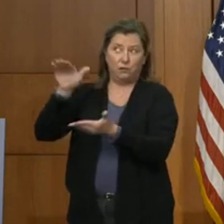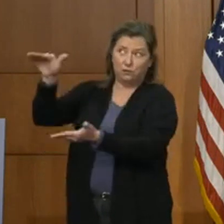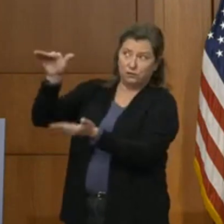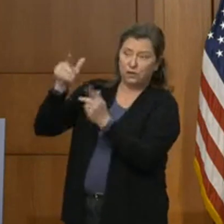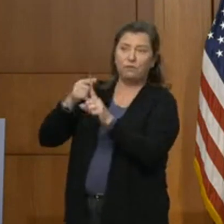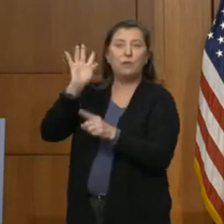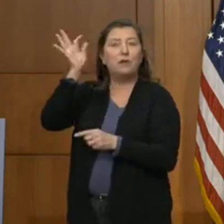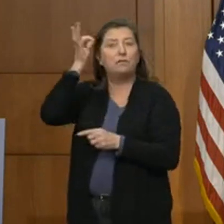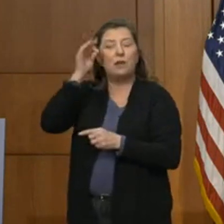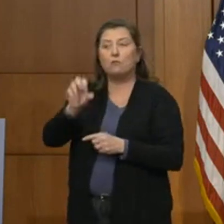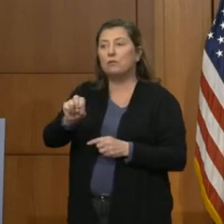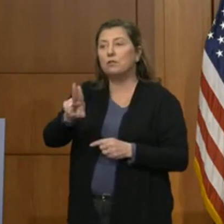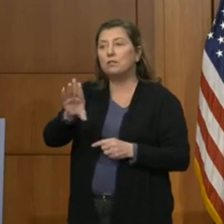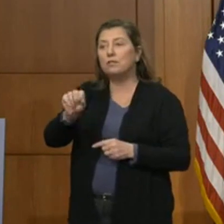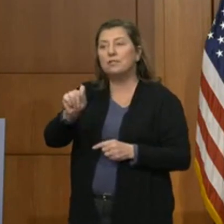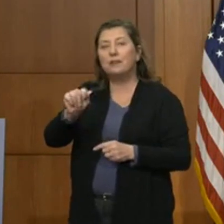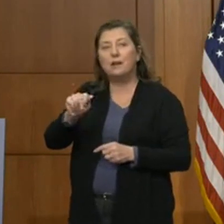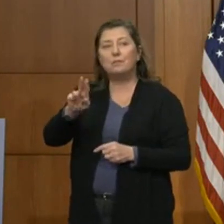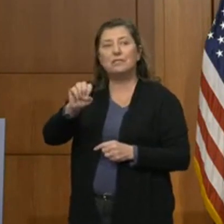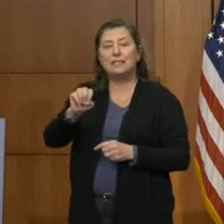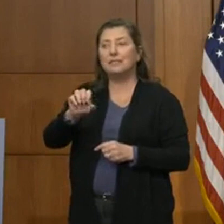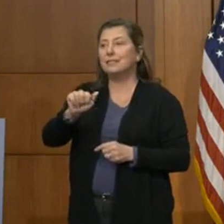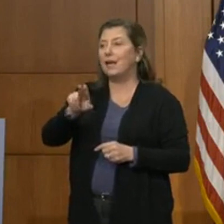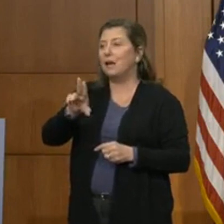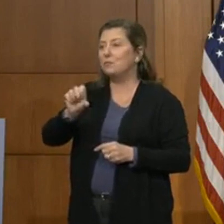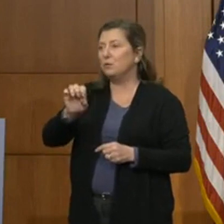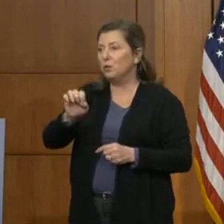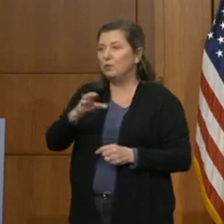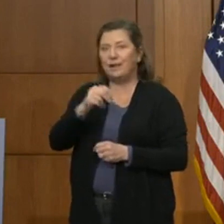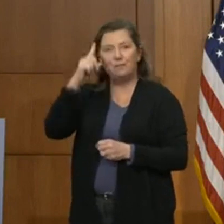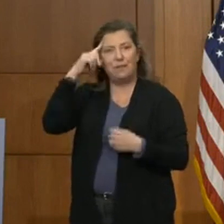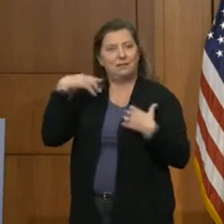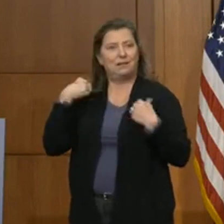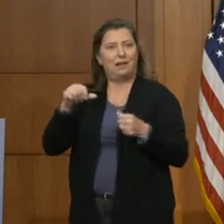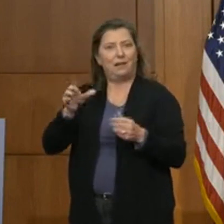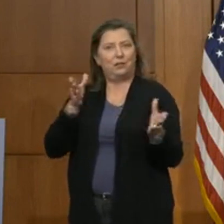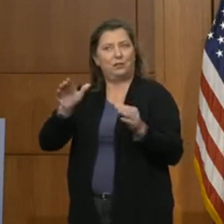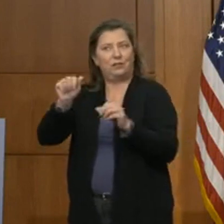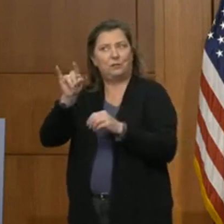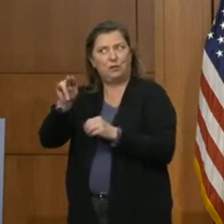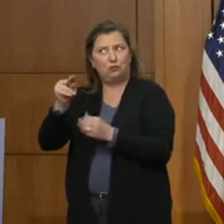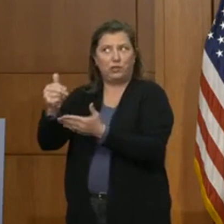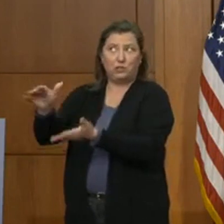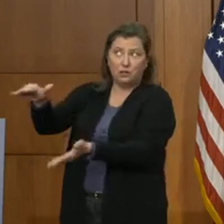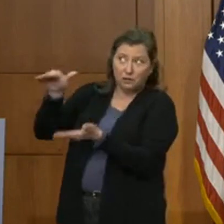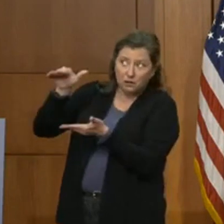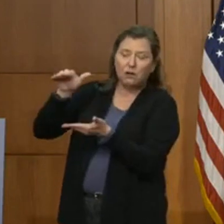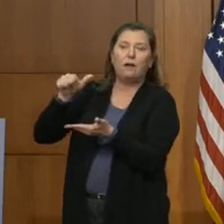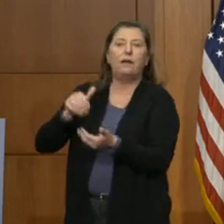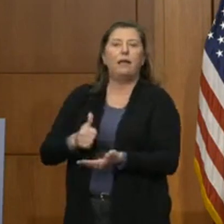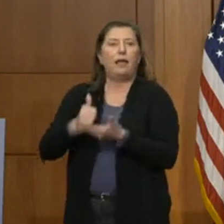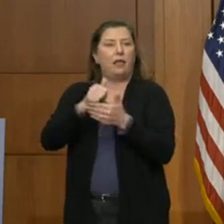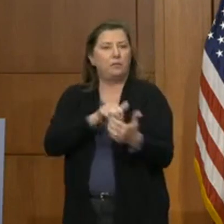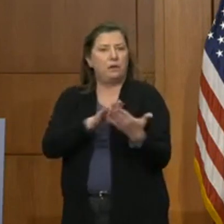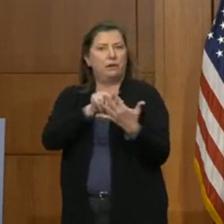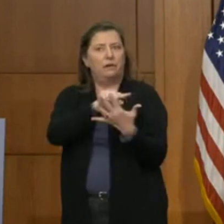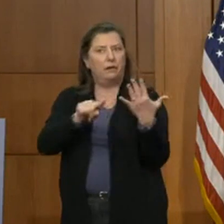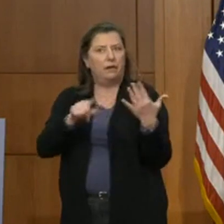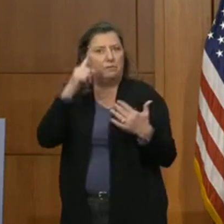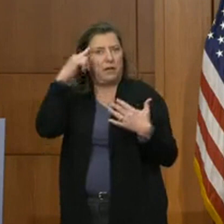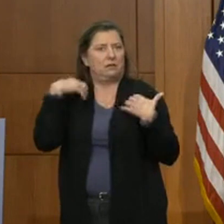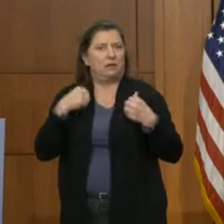Federal Substance Abuse and Mental Health Services Administration to start addressing the behavioral health impacts of